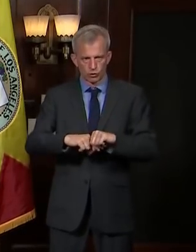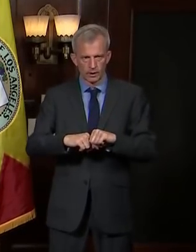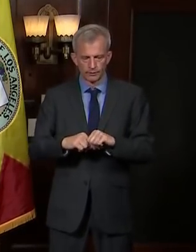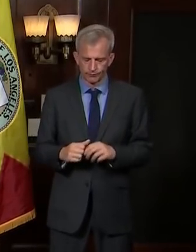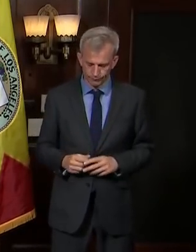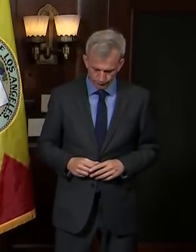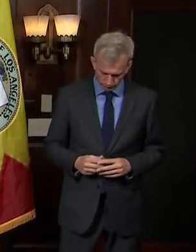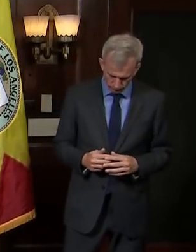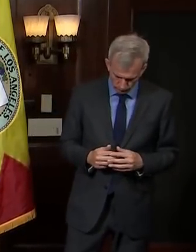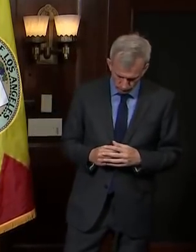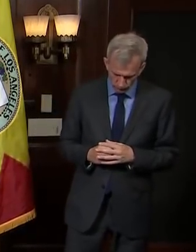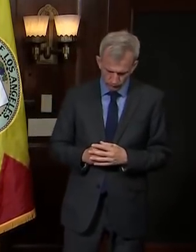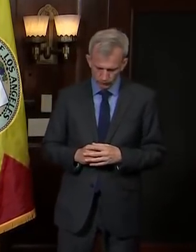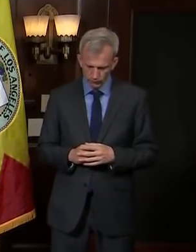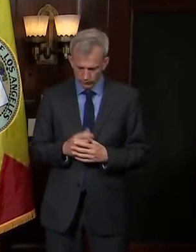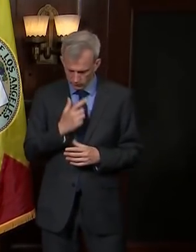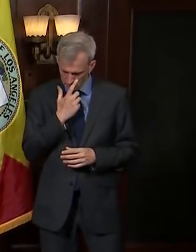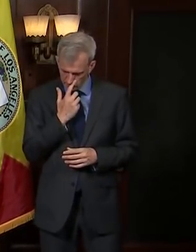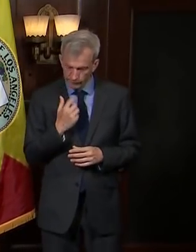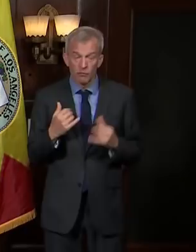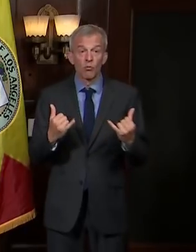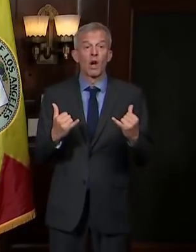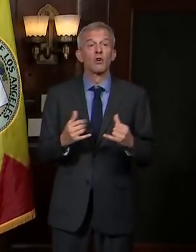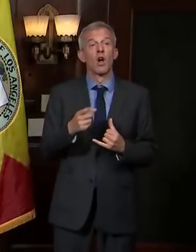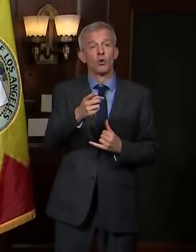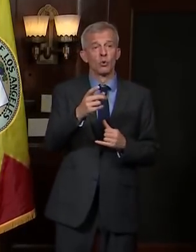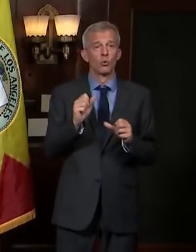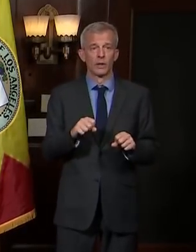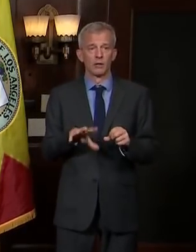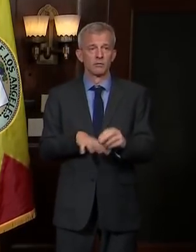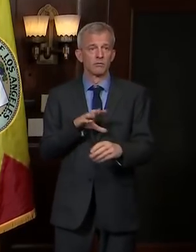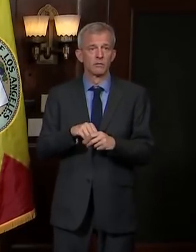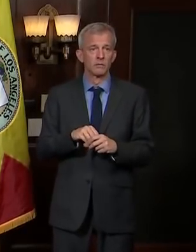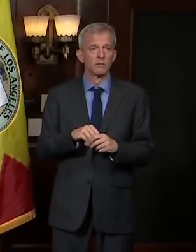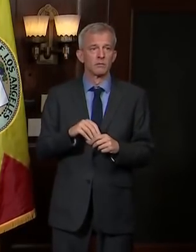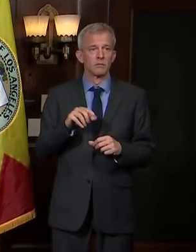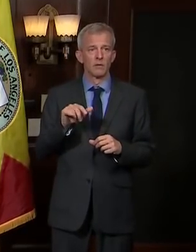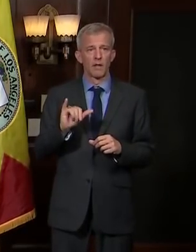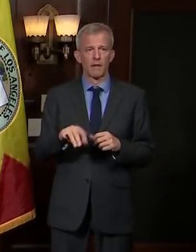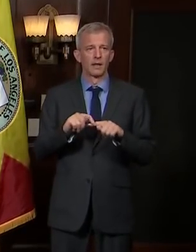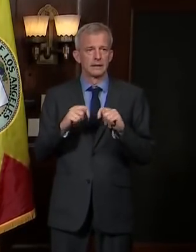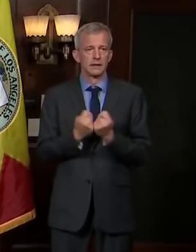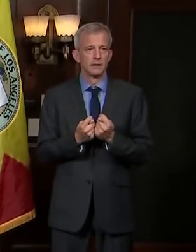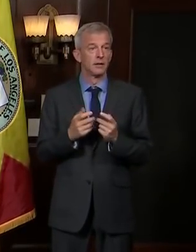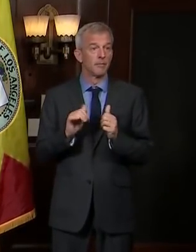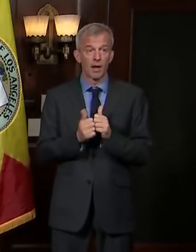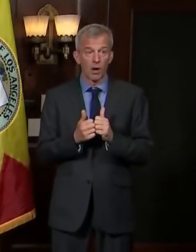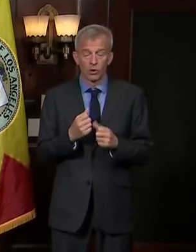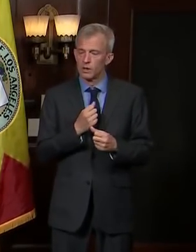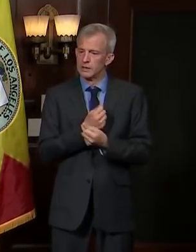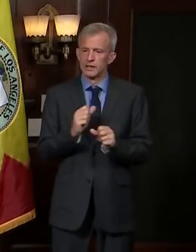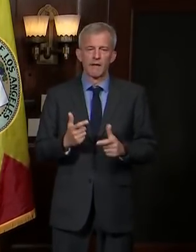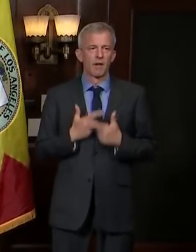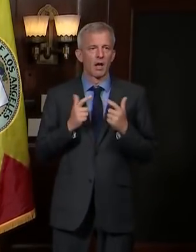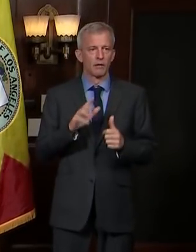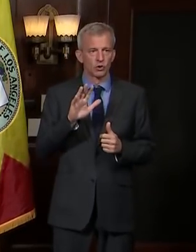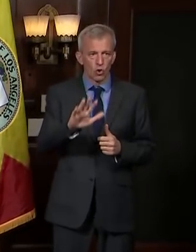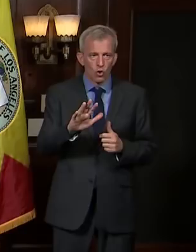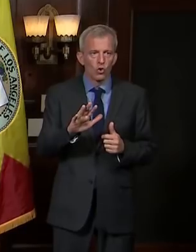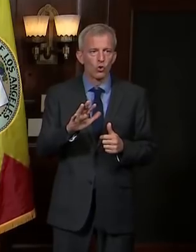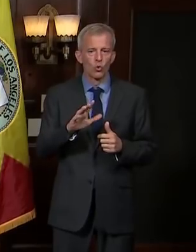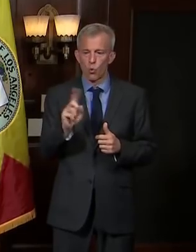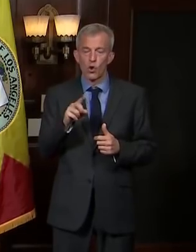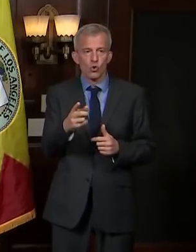now, you can be part of that team, doing your part, saving lives in your family, your neighborhood, your